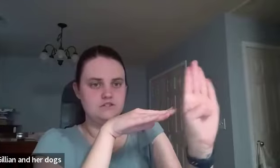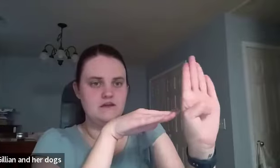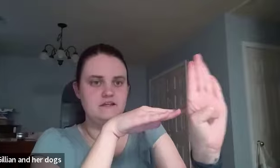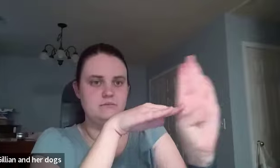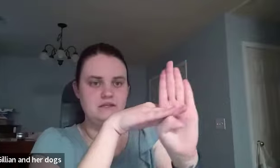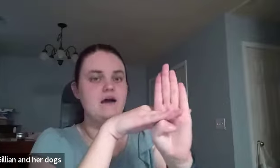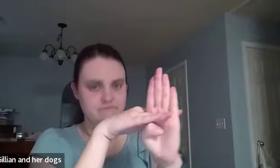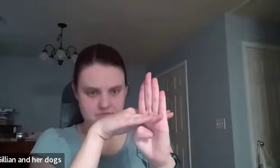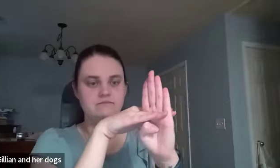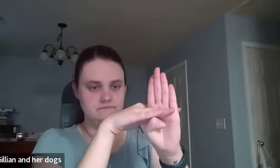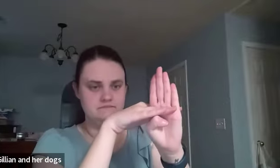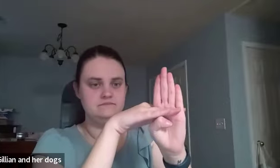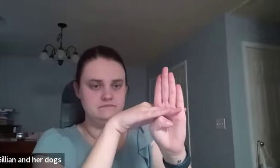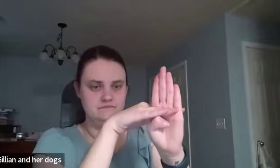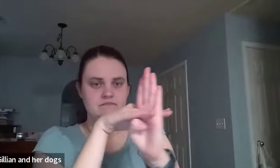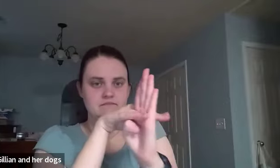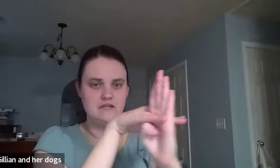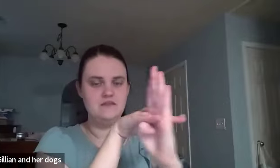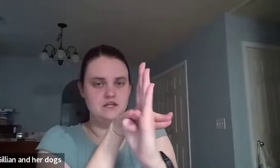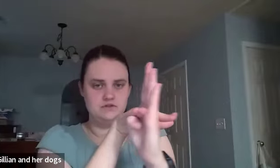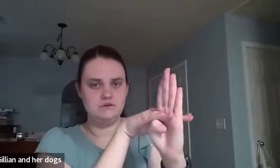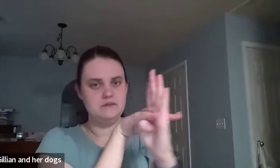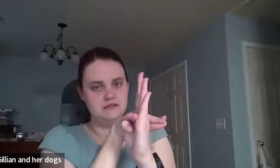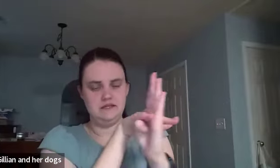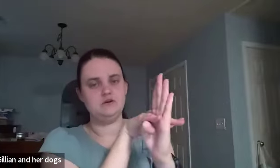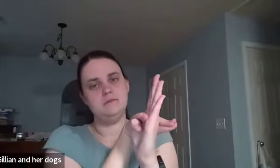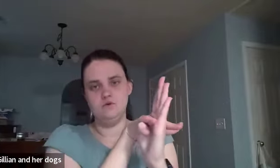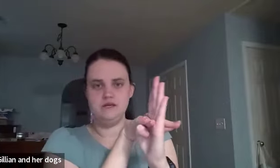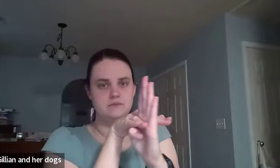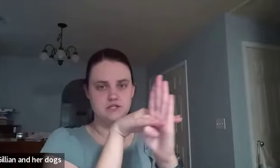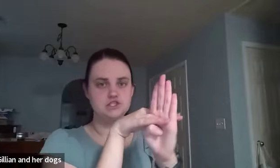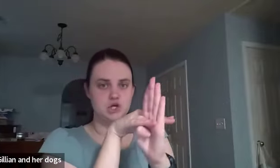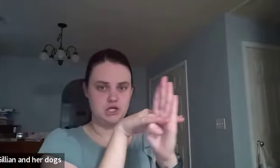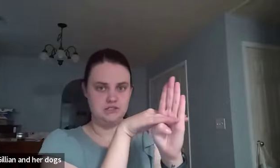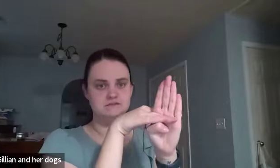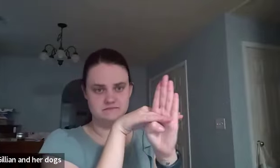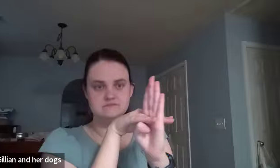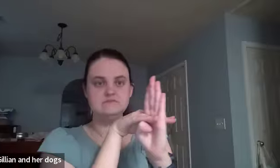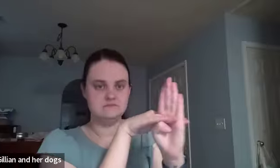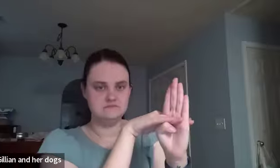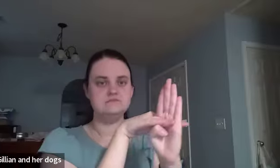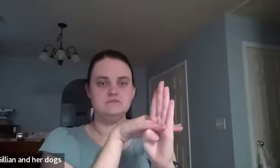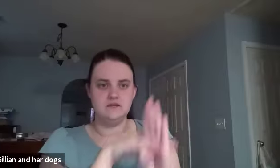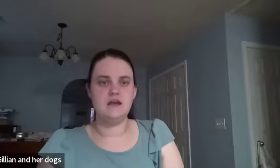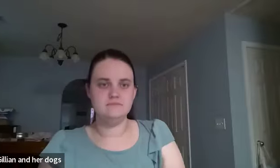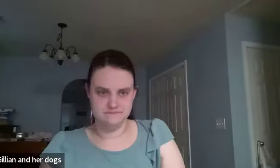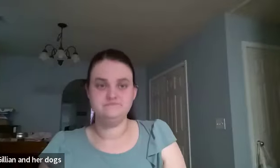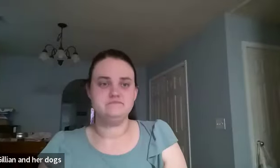So you have like the bee, yeah, and then you swim it, like you're kind of moving it a bit, shark. Okay.